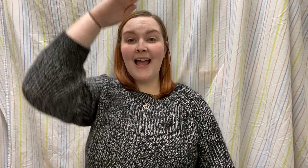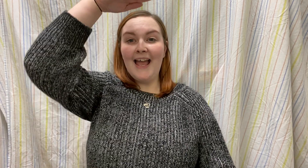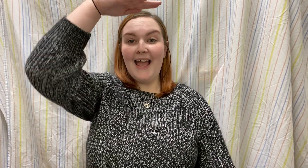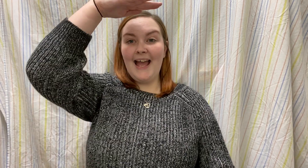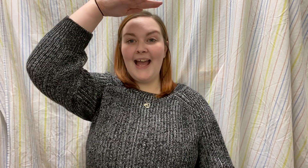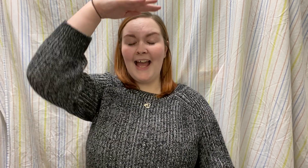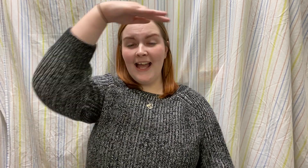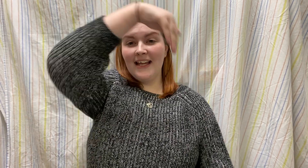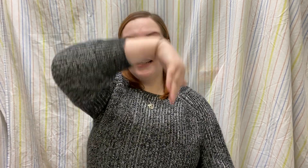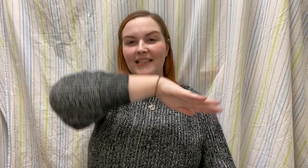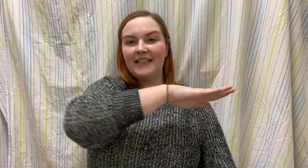A.